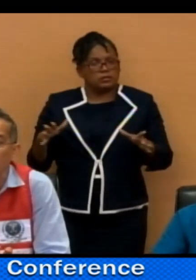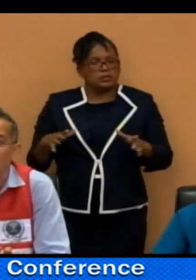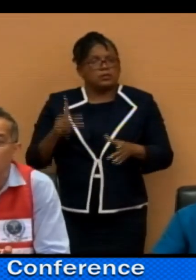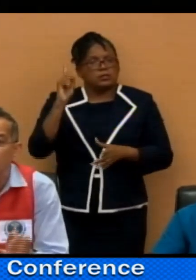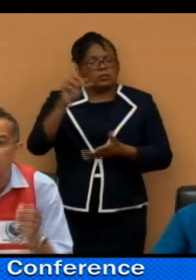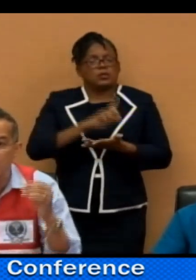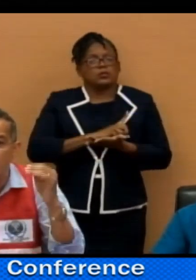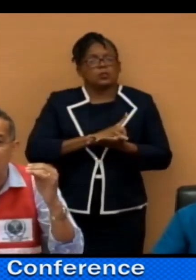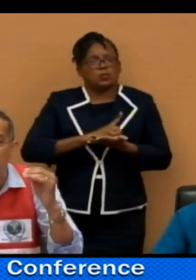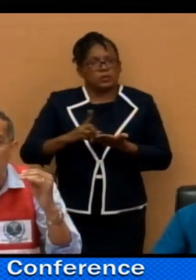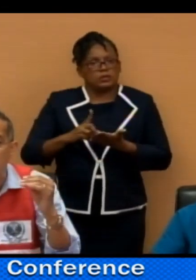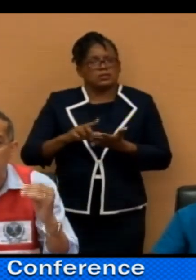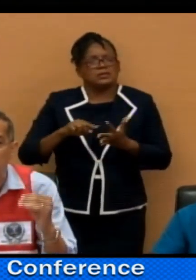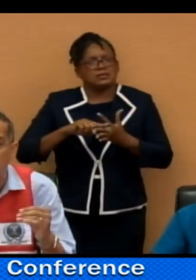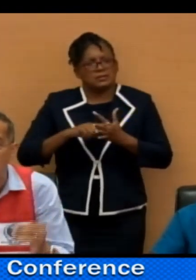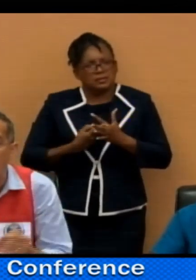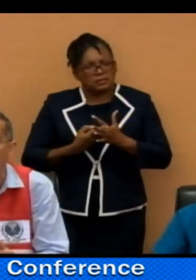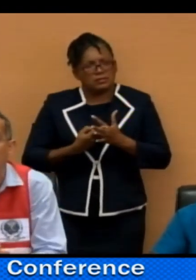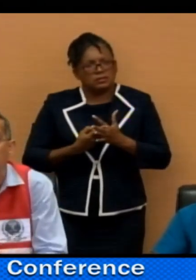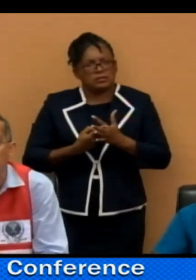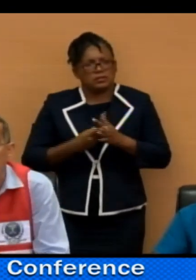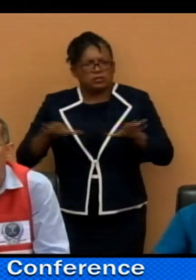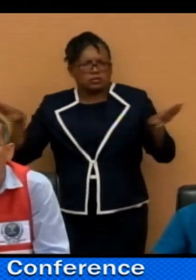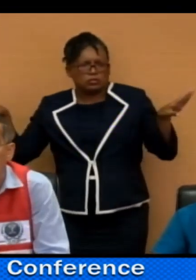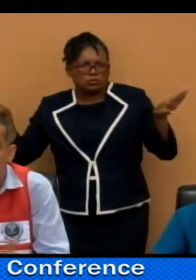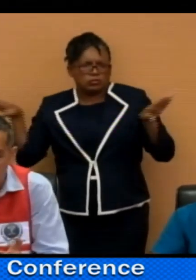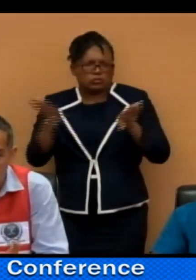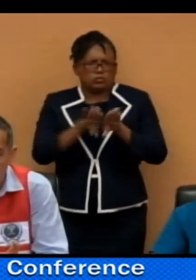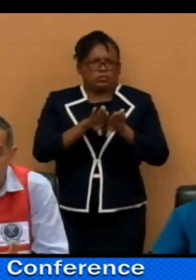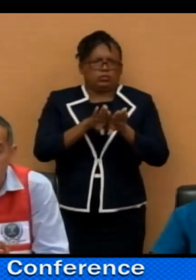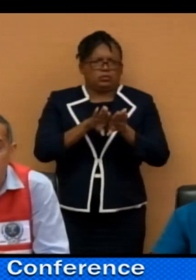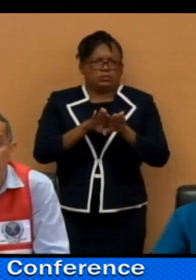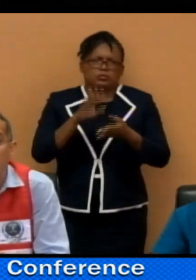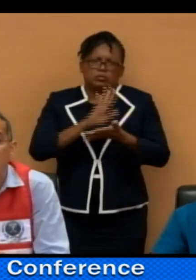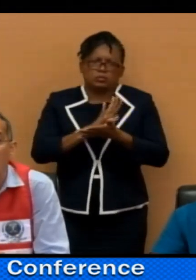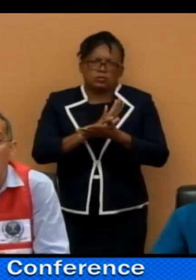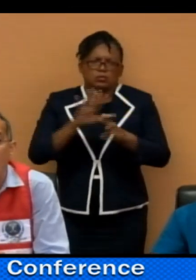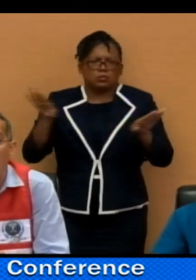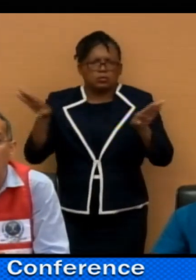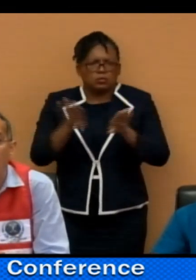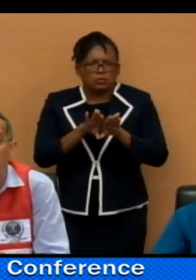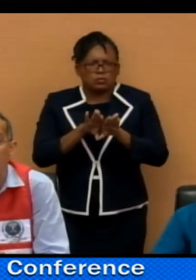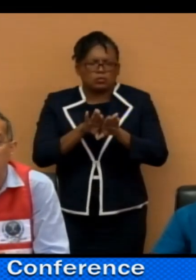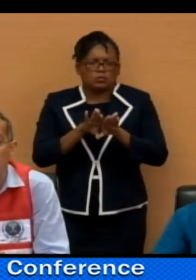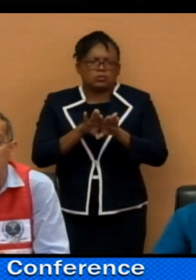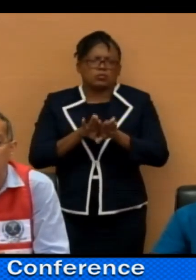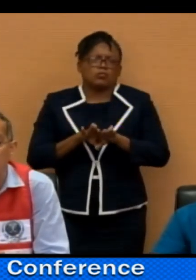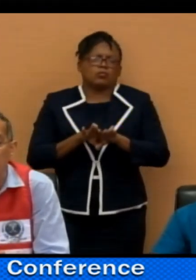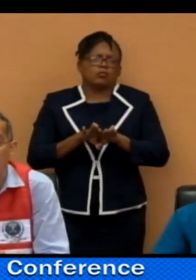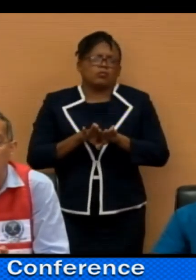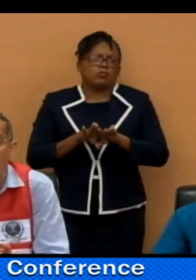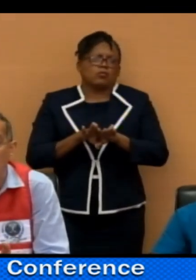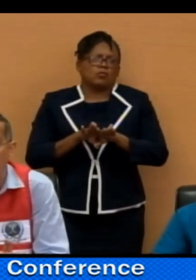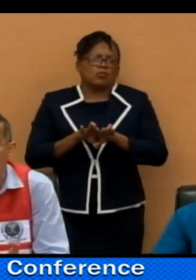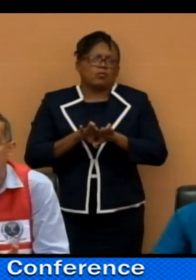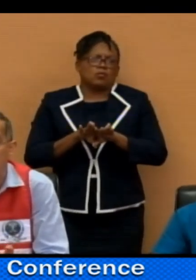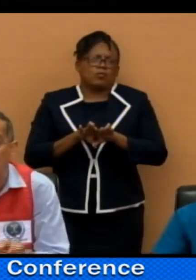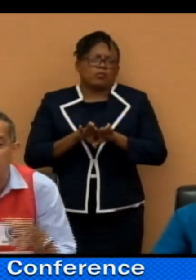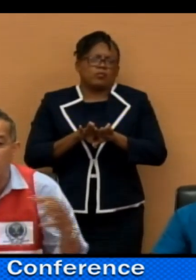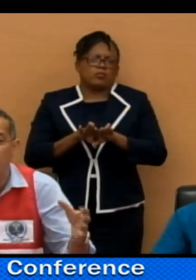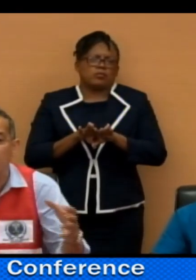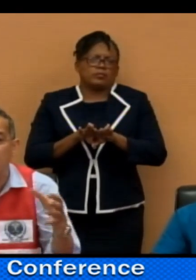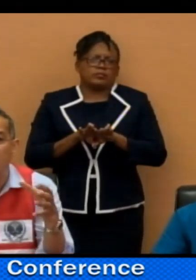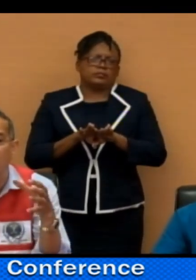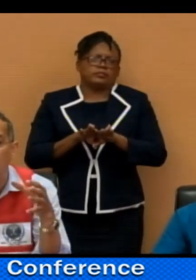half ago, which is a gradual shutdown. The schools closing, the requesting